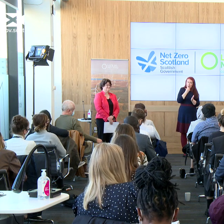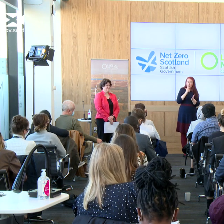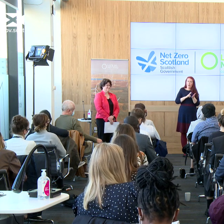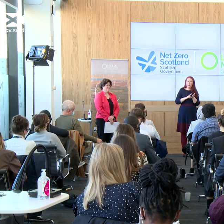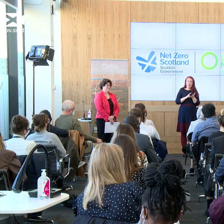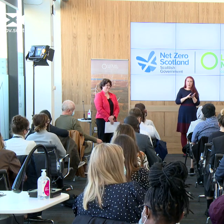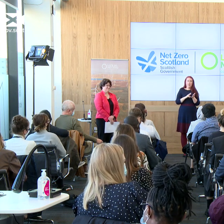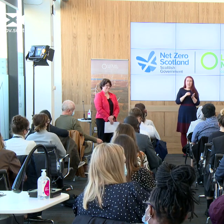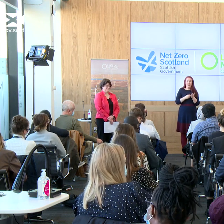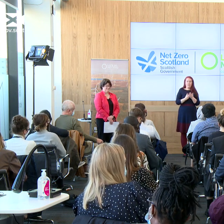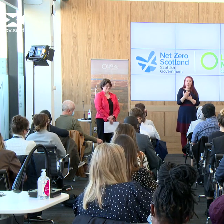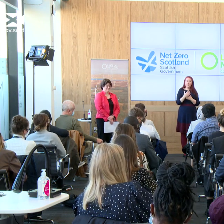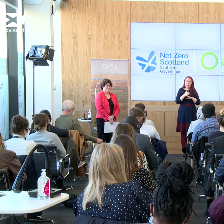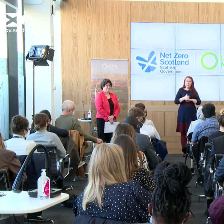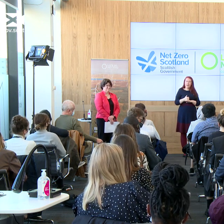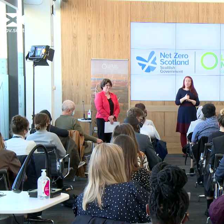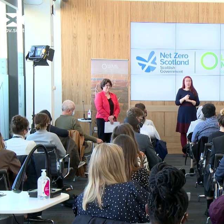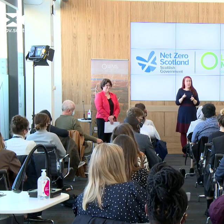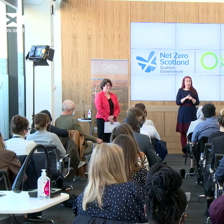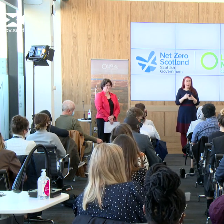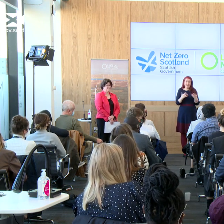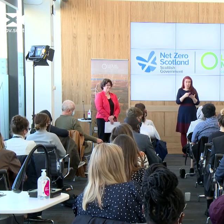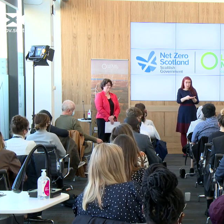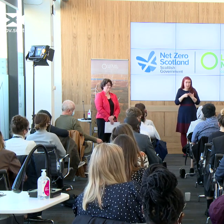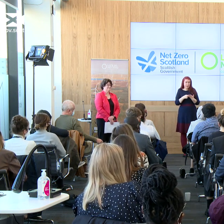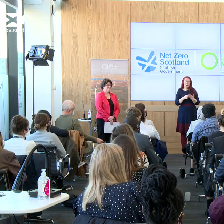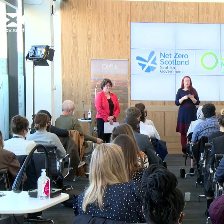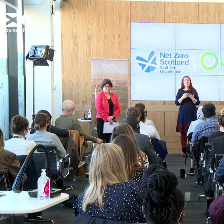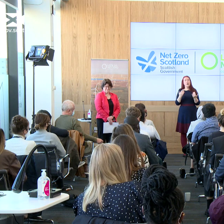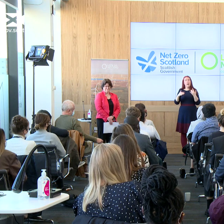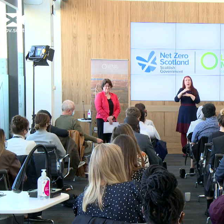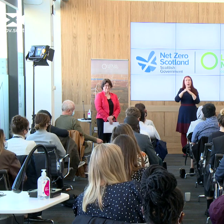take forward all of the recommendations that the Climate Assembly made.